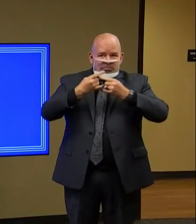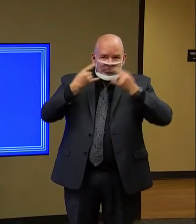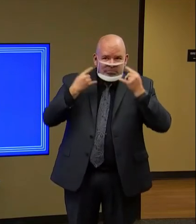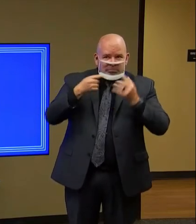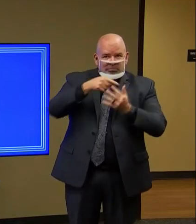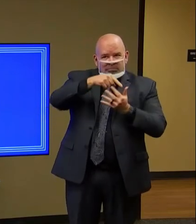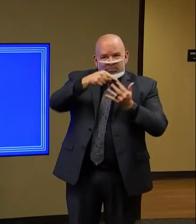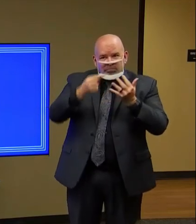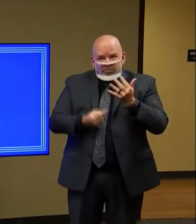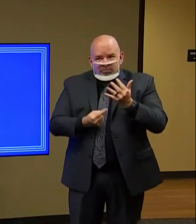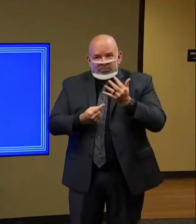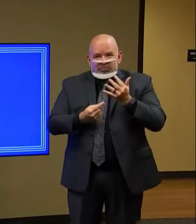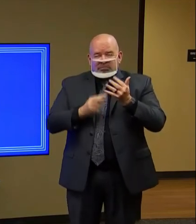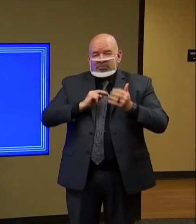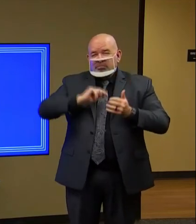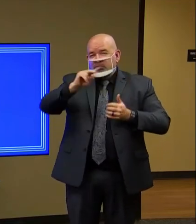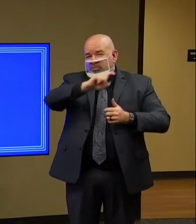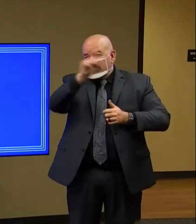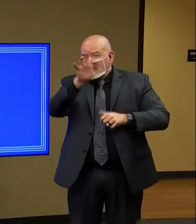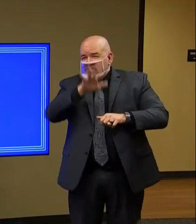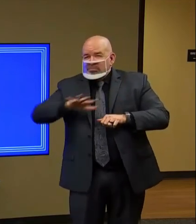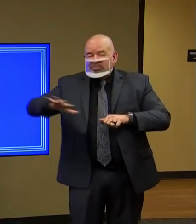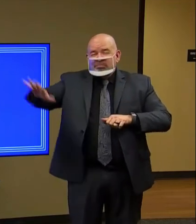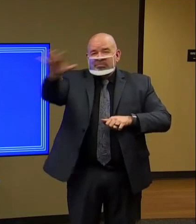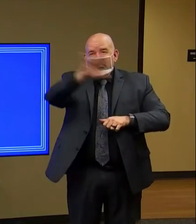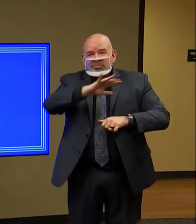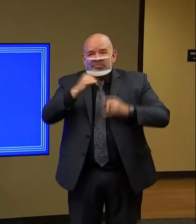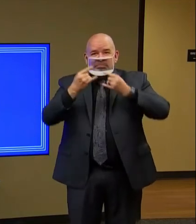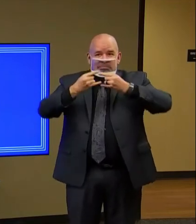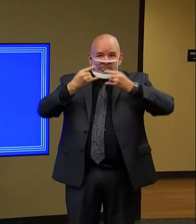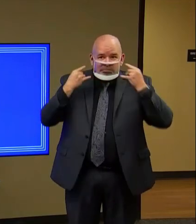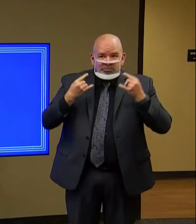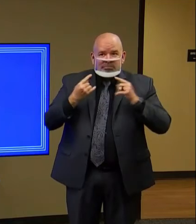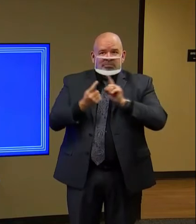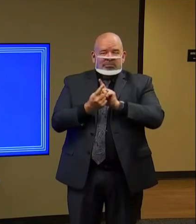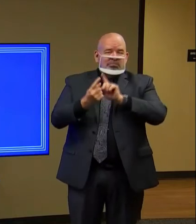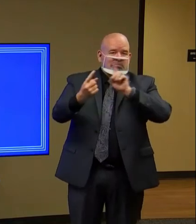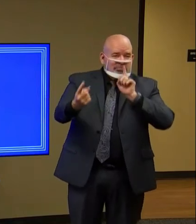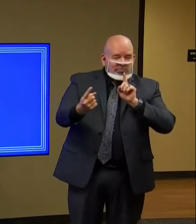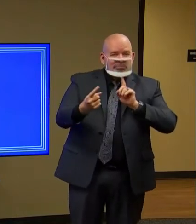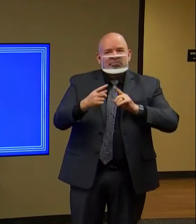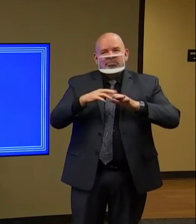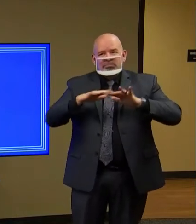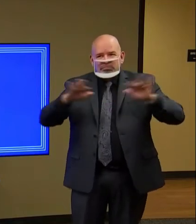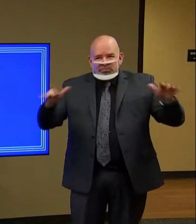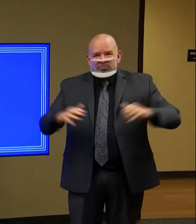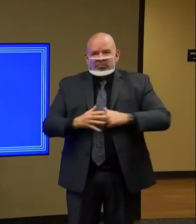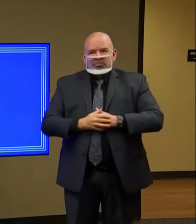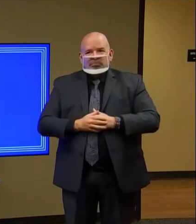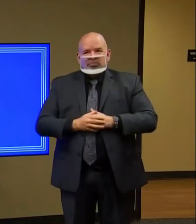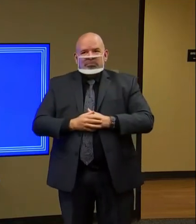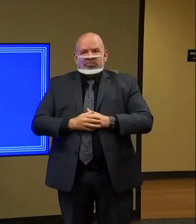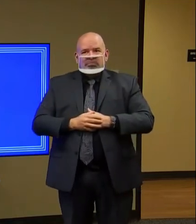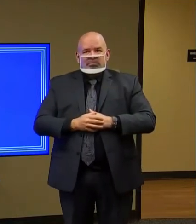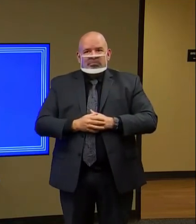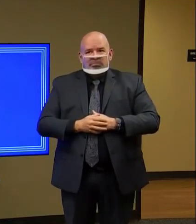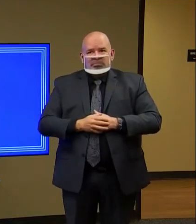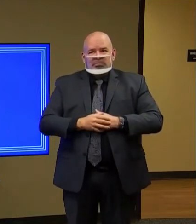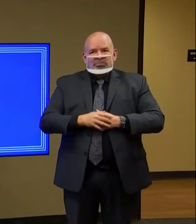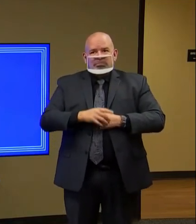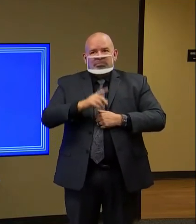North Texas and the wisdom and the common sense that the people of North Texas have shown this year as we've worked